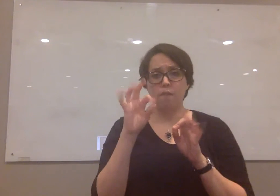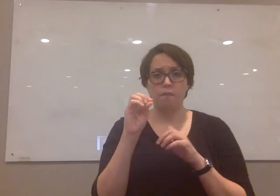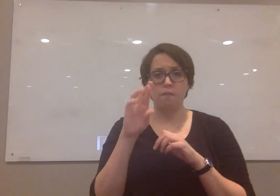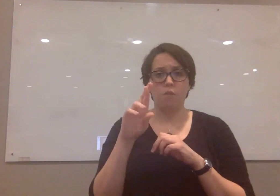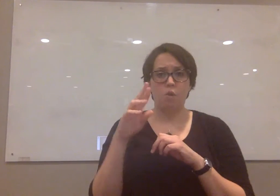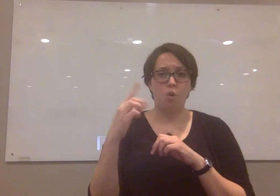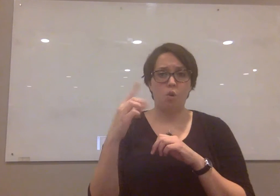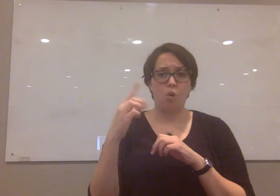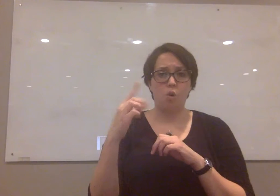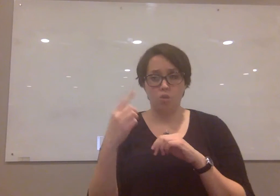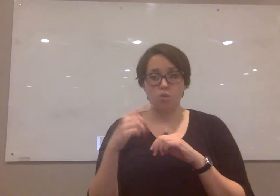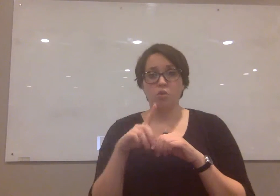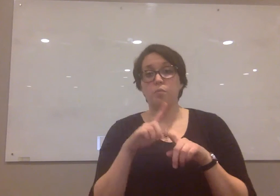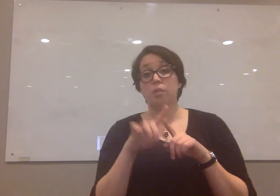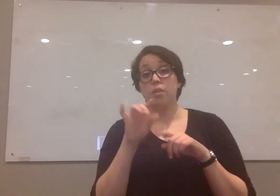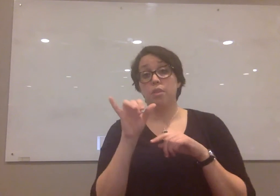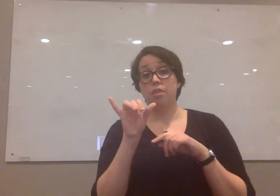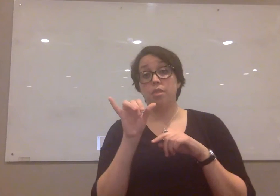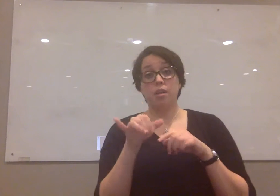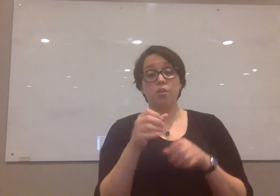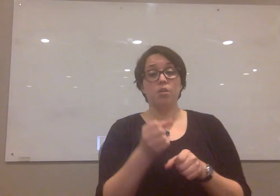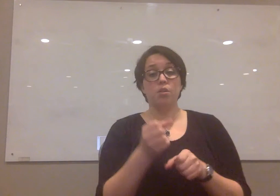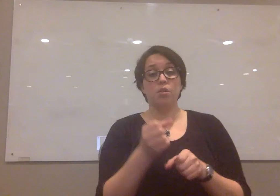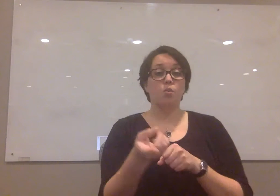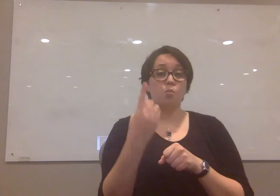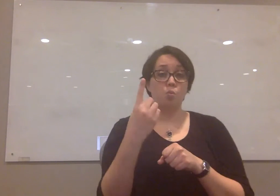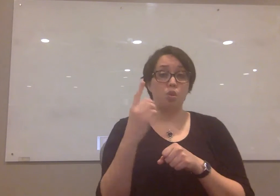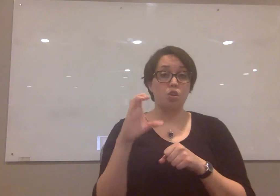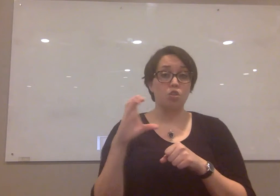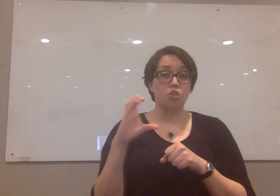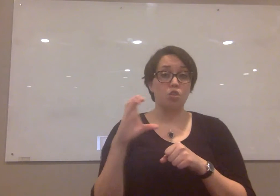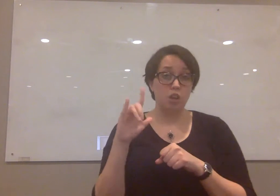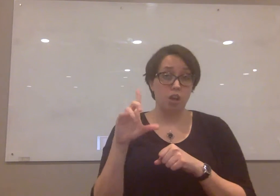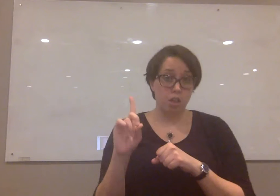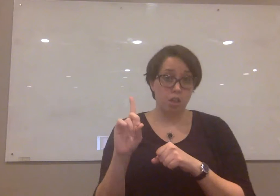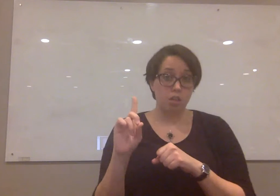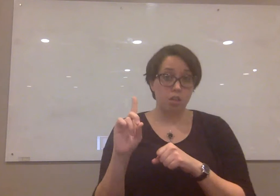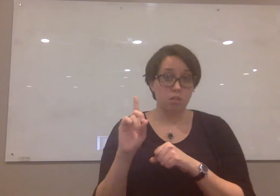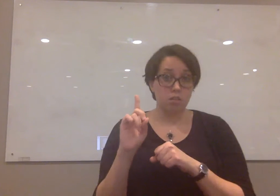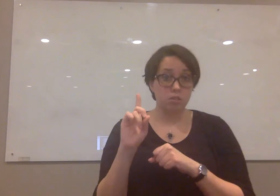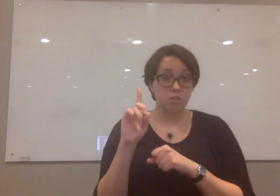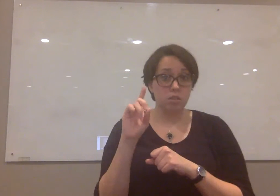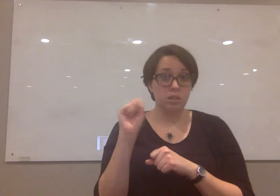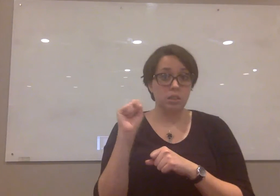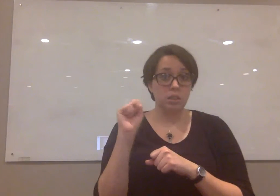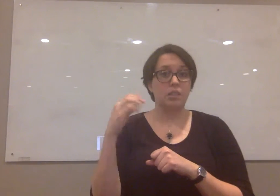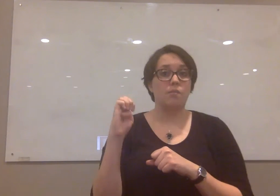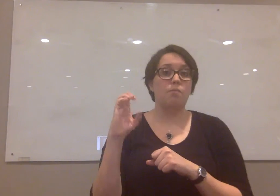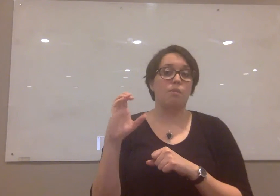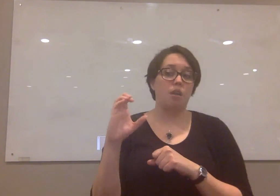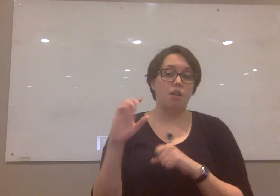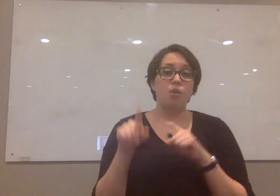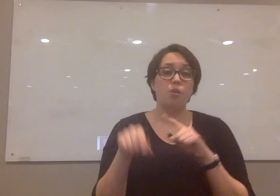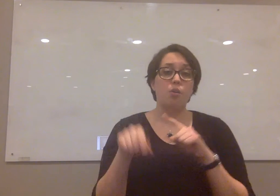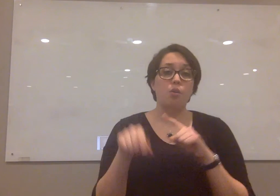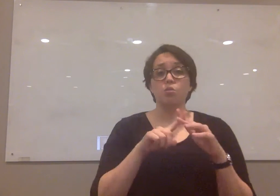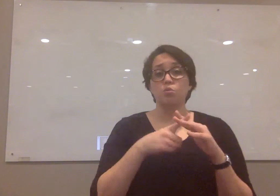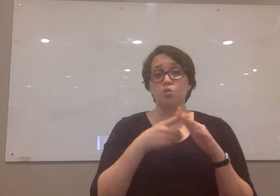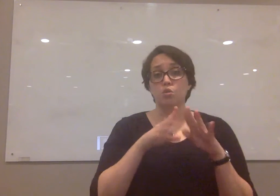But simple 1-for-1, you only get one child spec. And when you start children, you use the default arguments as the beginning of the